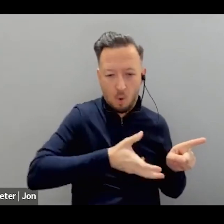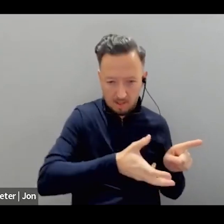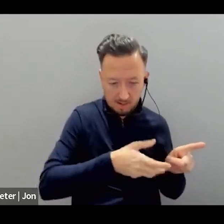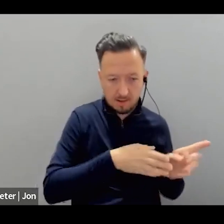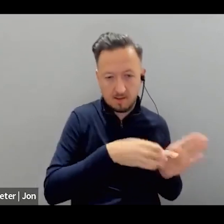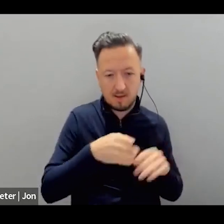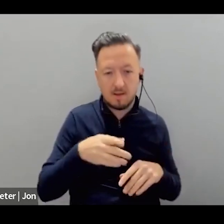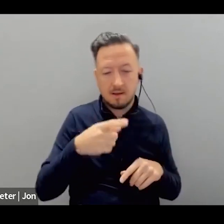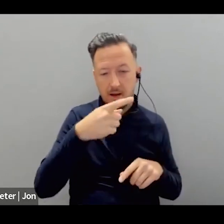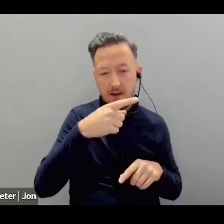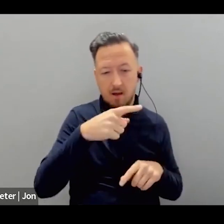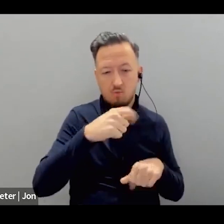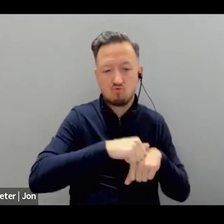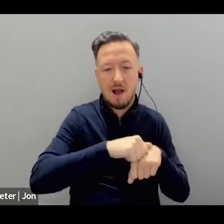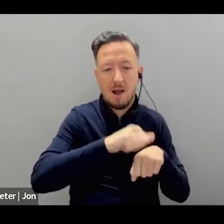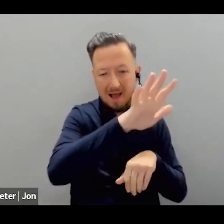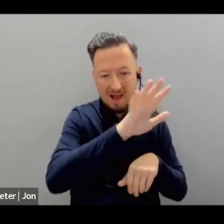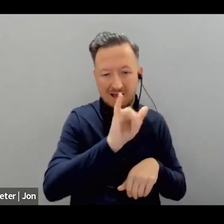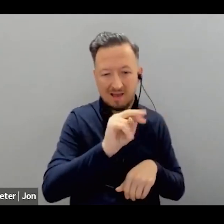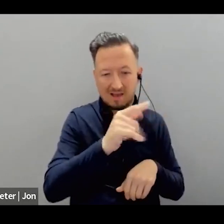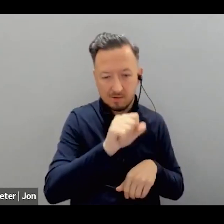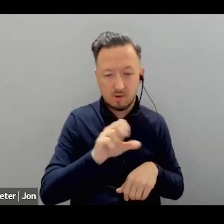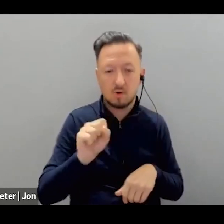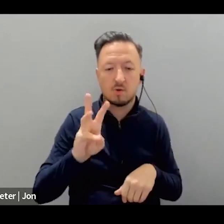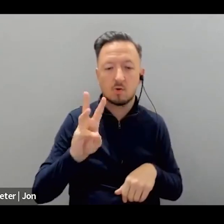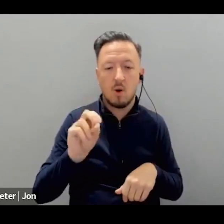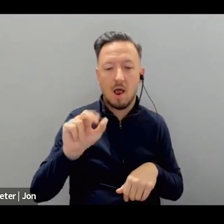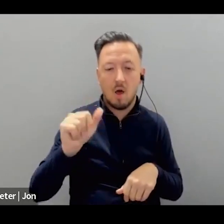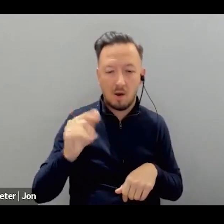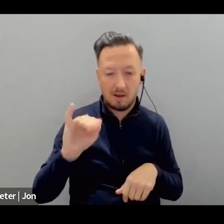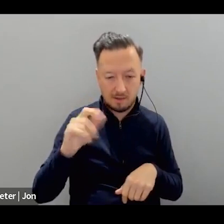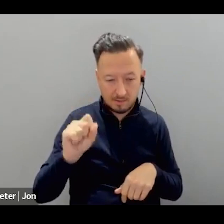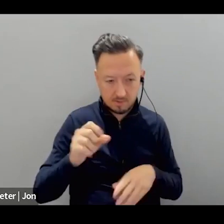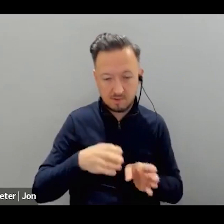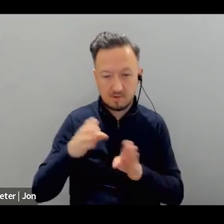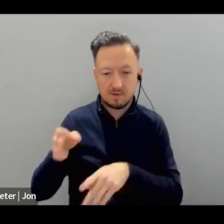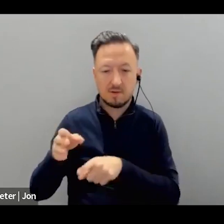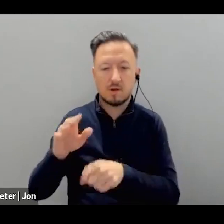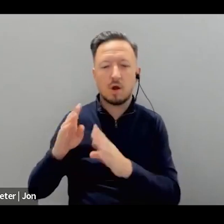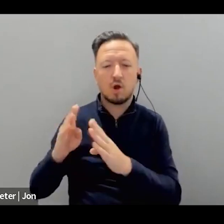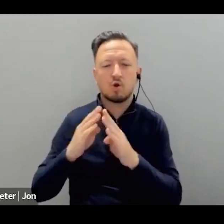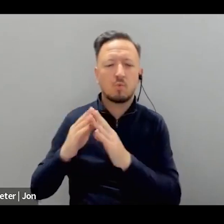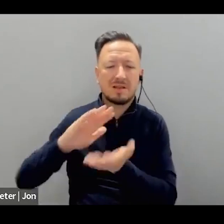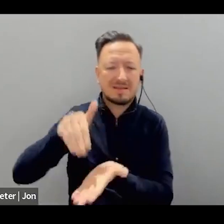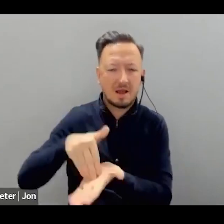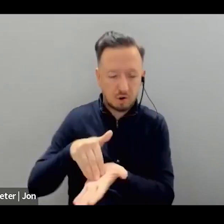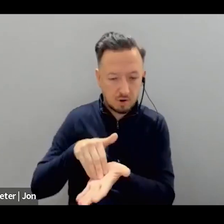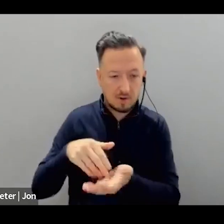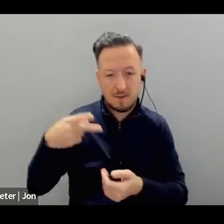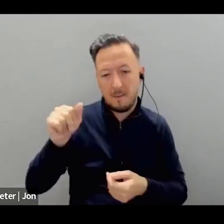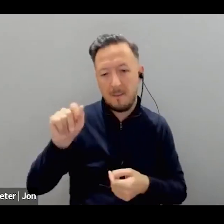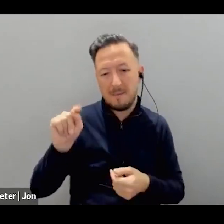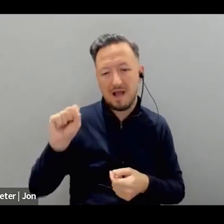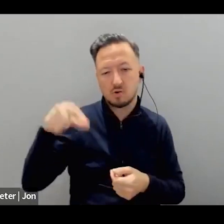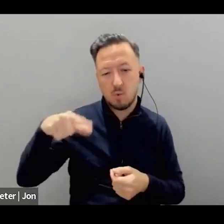Black Mountain Ingalls, Swananoa Ingalls, Linwood Crump Shiloh Community Center, Pat Square